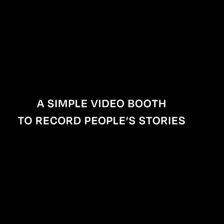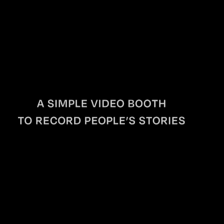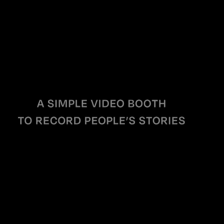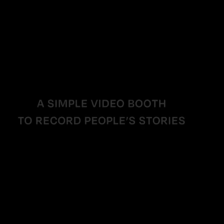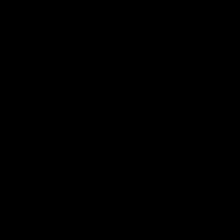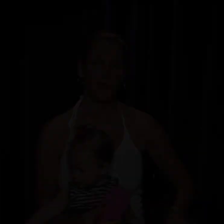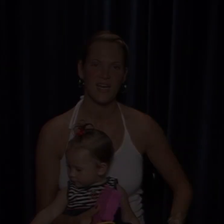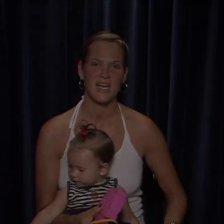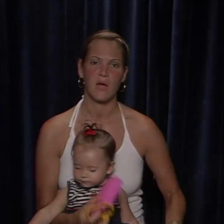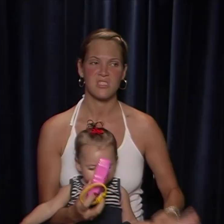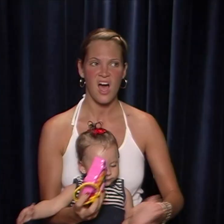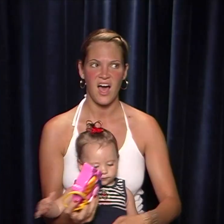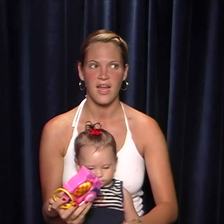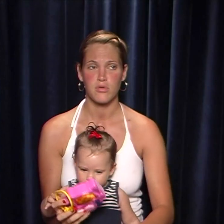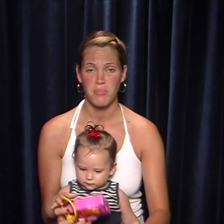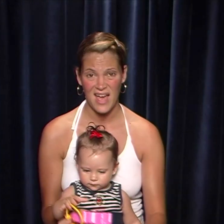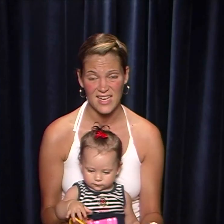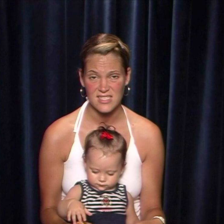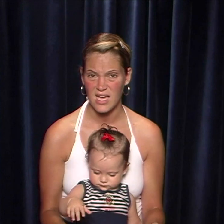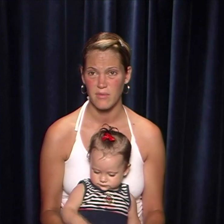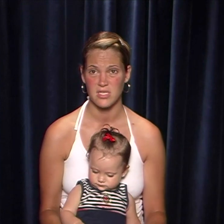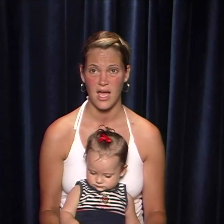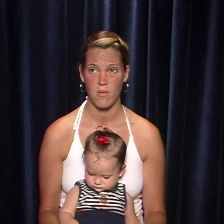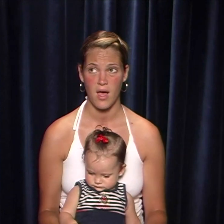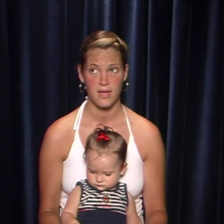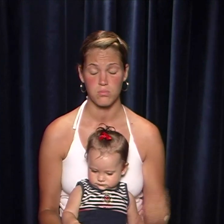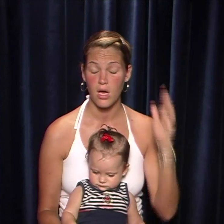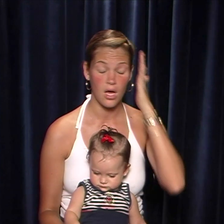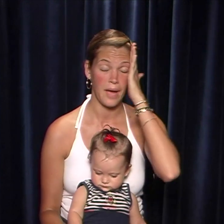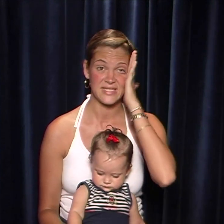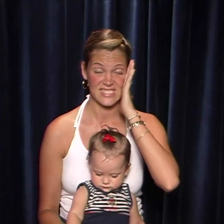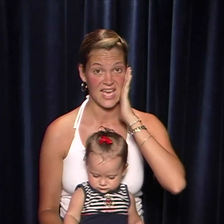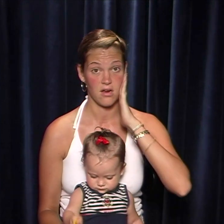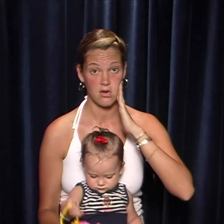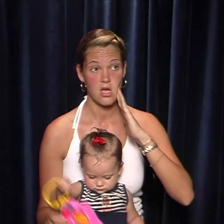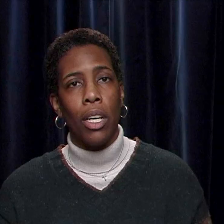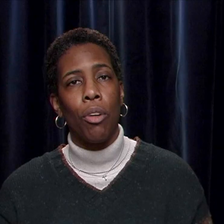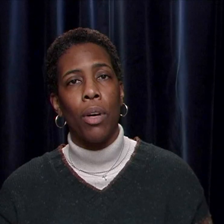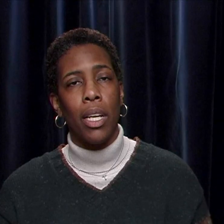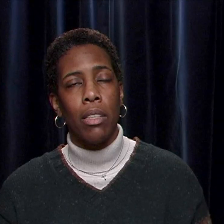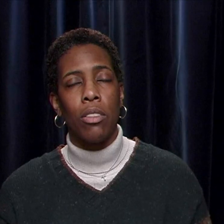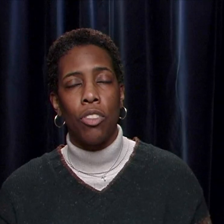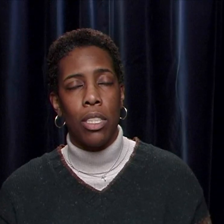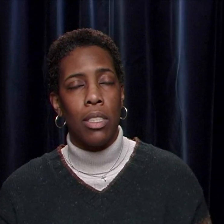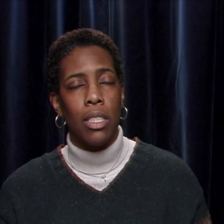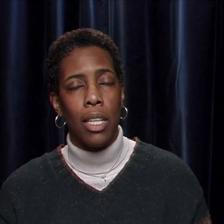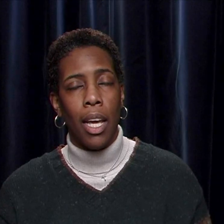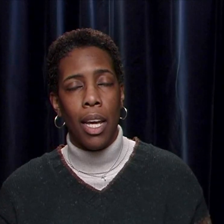I was so pregnant, I was hot, I was panicked, I was scared. I cried out to Jesus and I asked